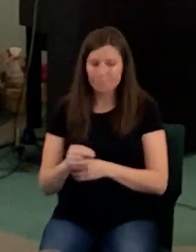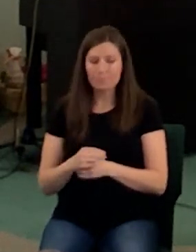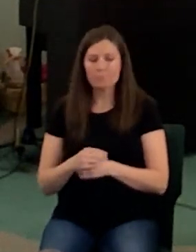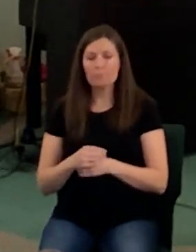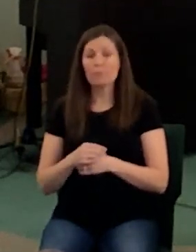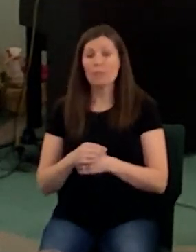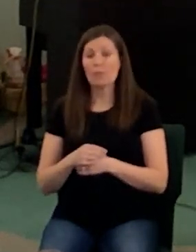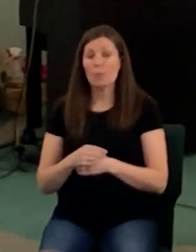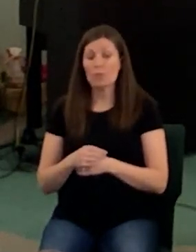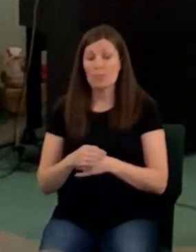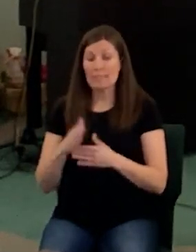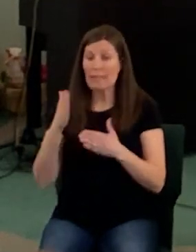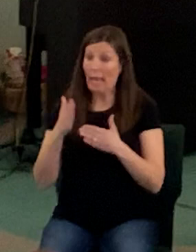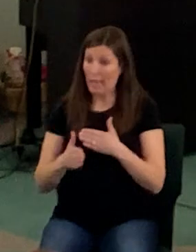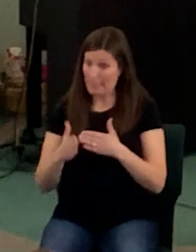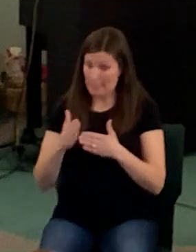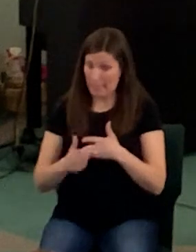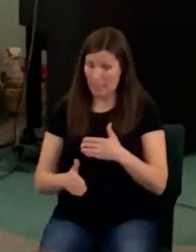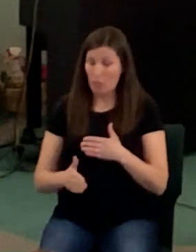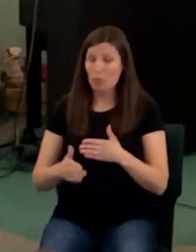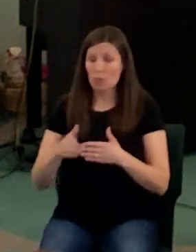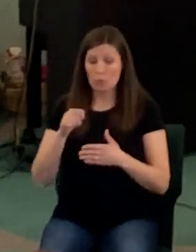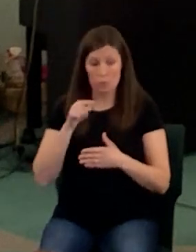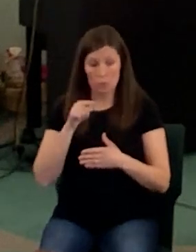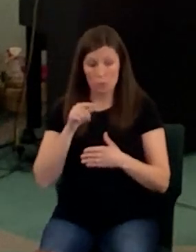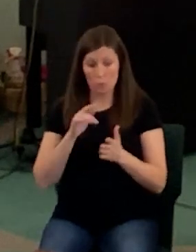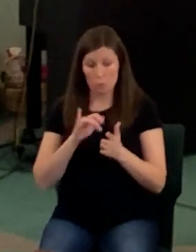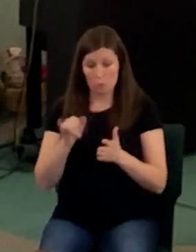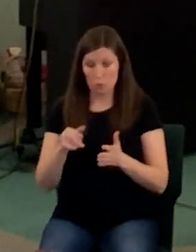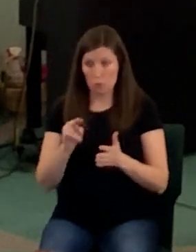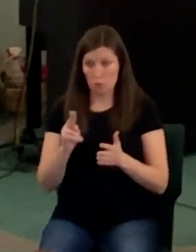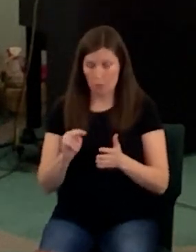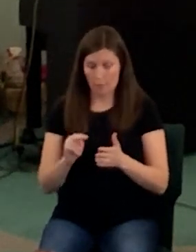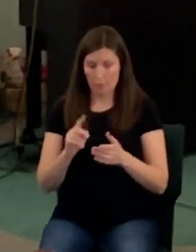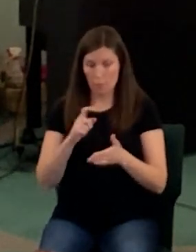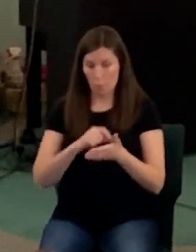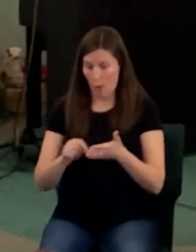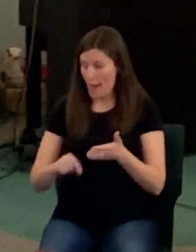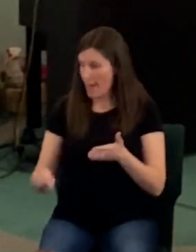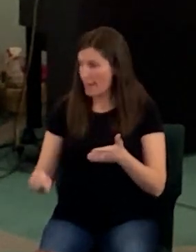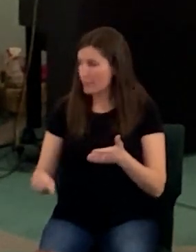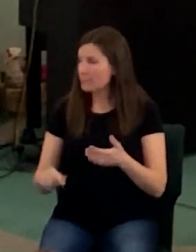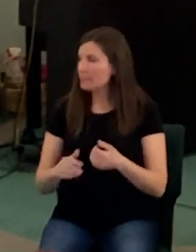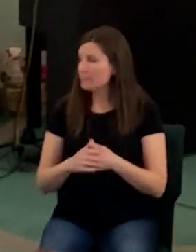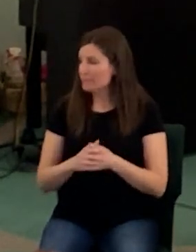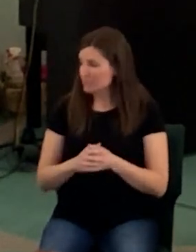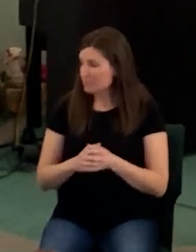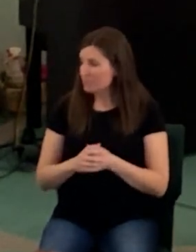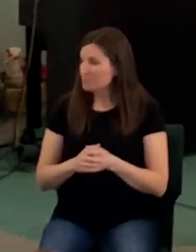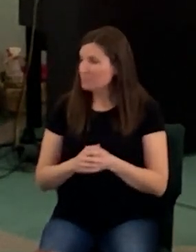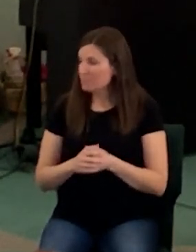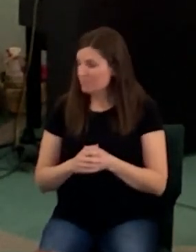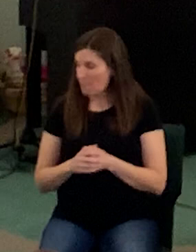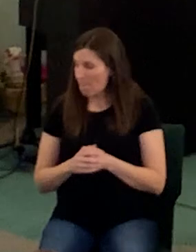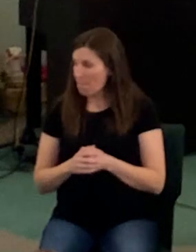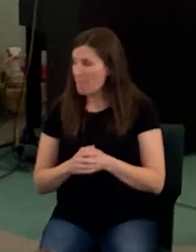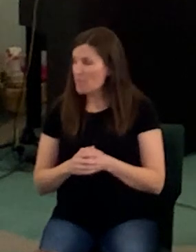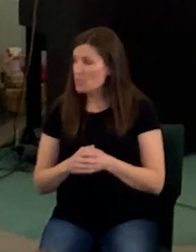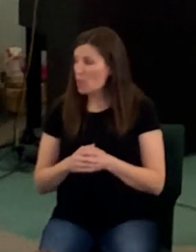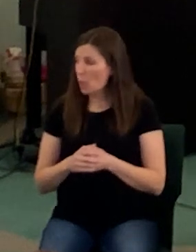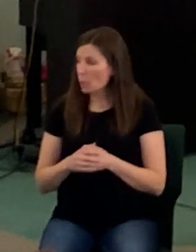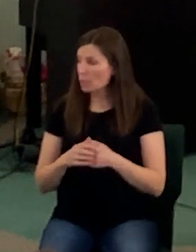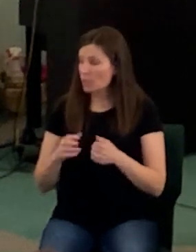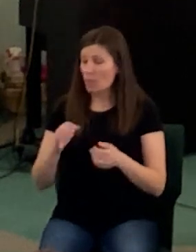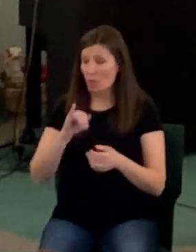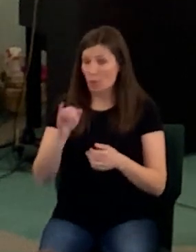his writing. Last week, kind of the apex of the book was at the end of chapter 20, verses 30 and 31,